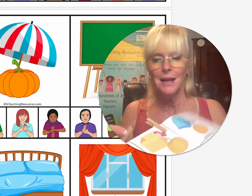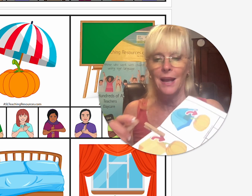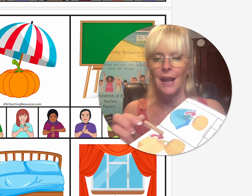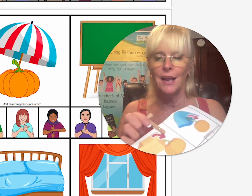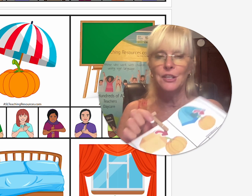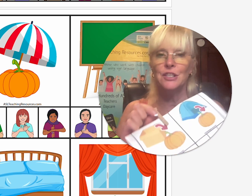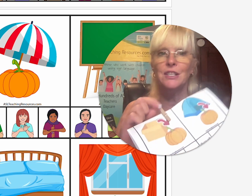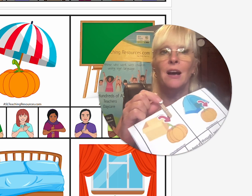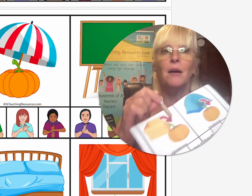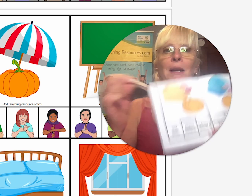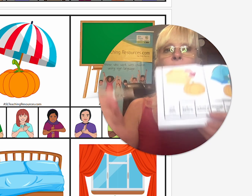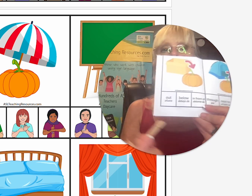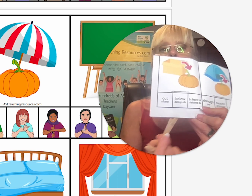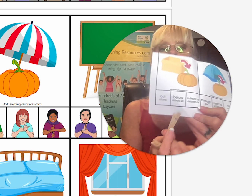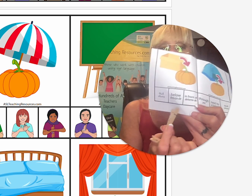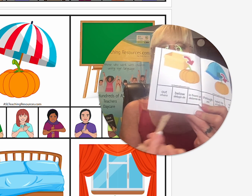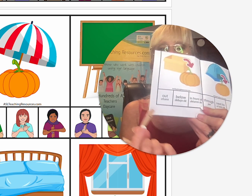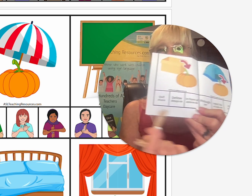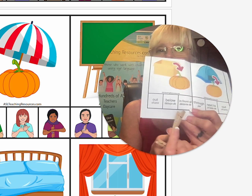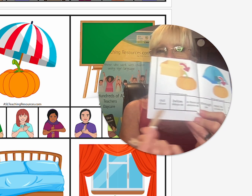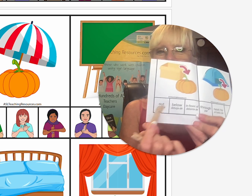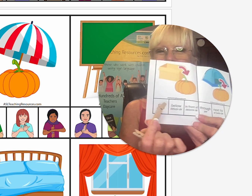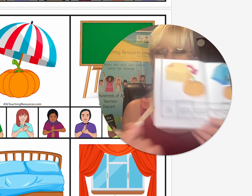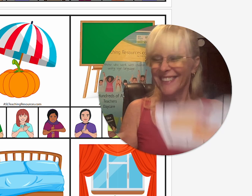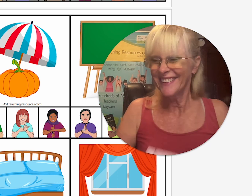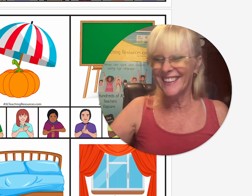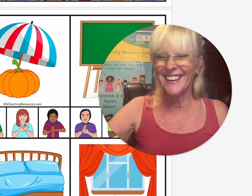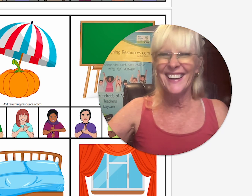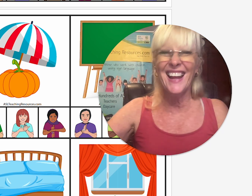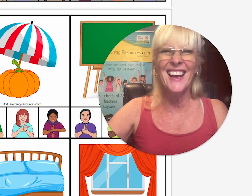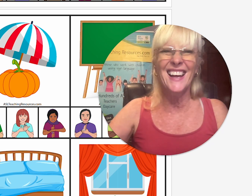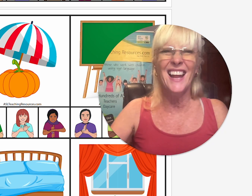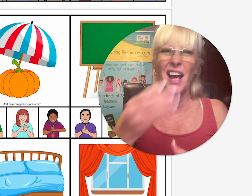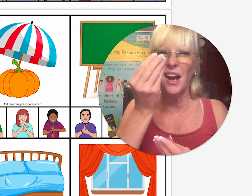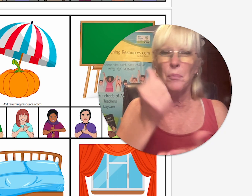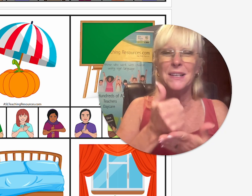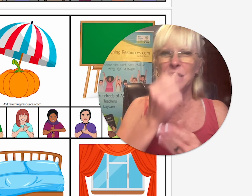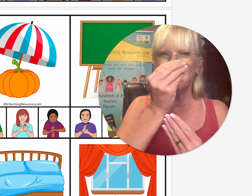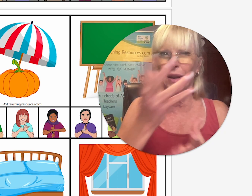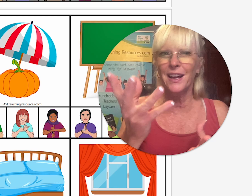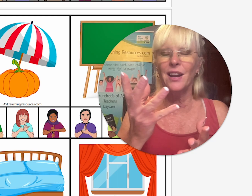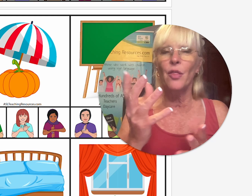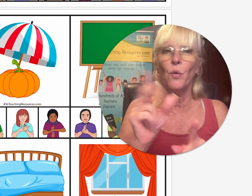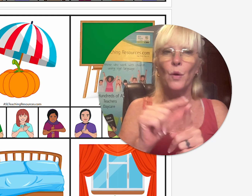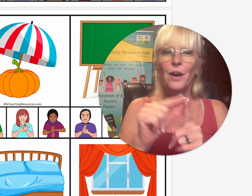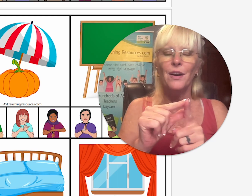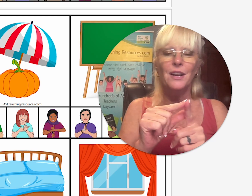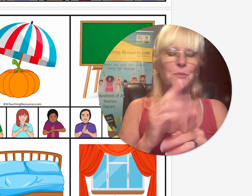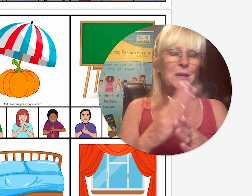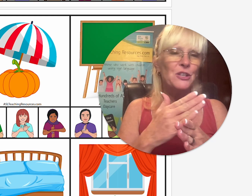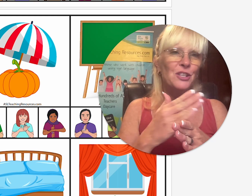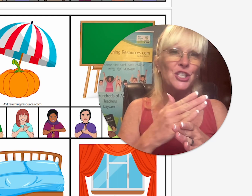ASLTeachingResources.com. And just enjoy doing this with the children. All right, and help us spread the